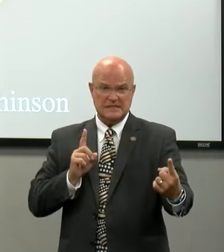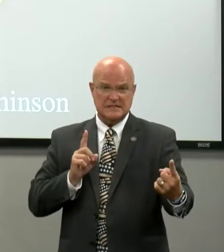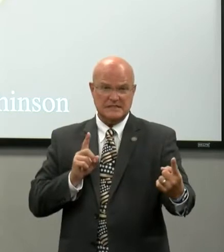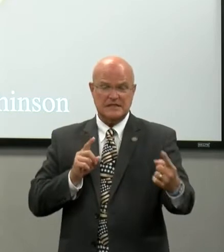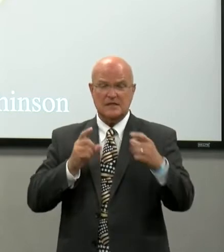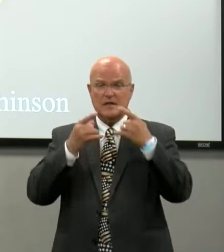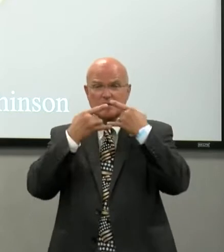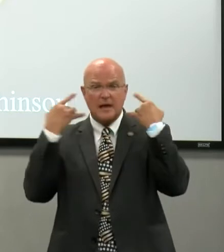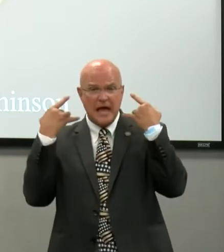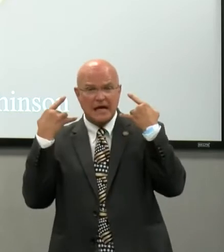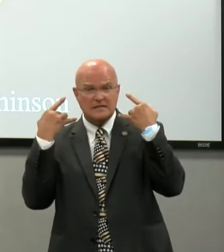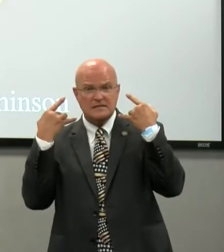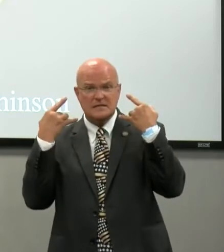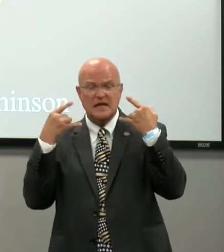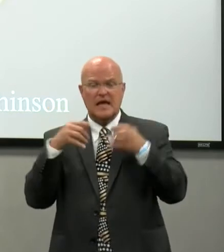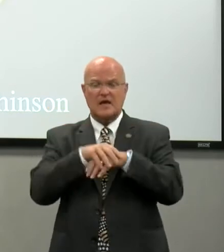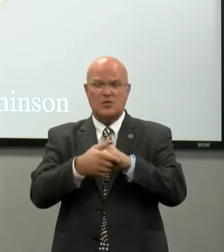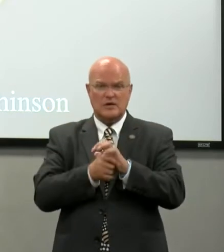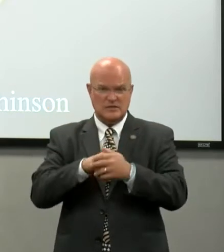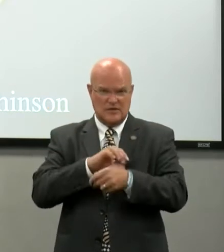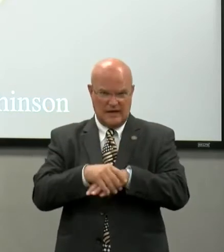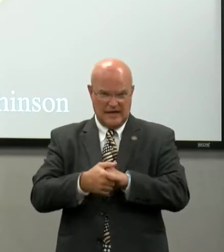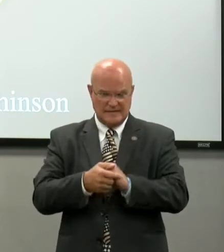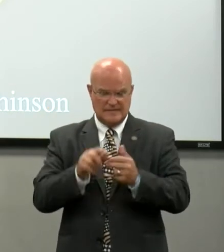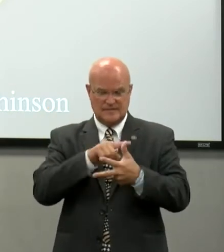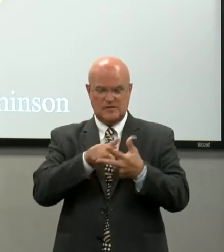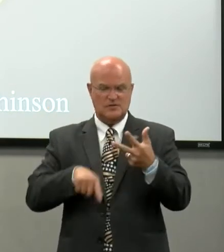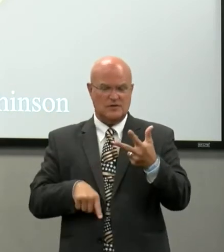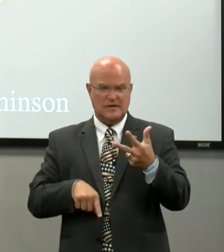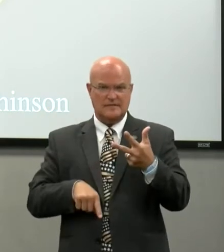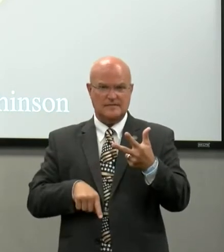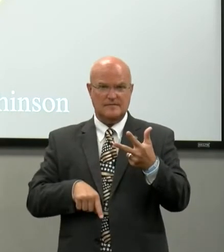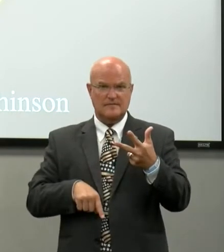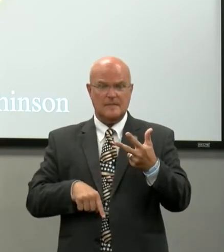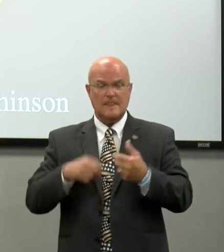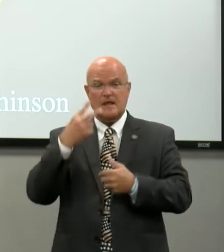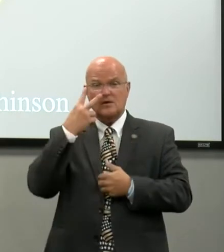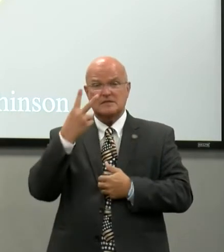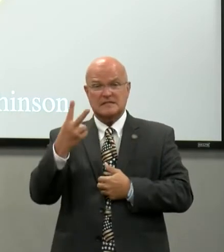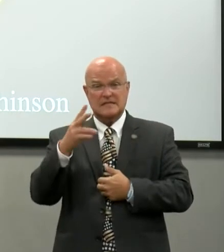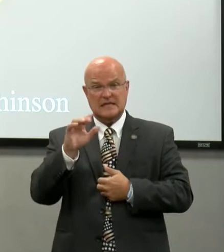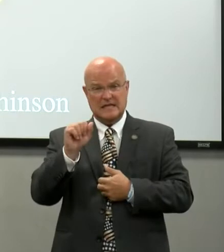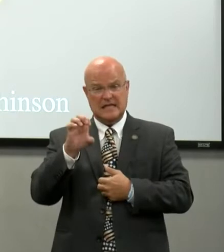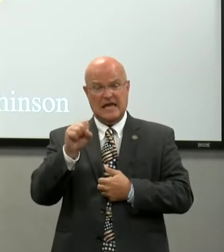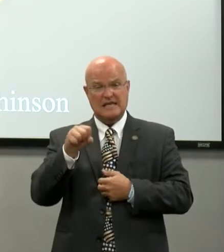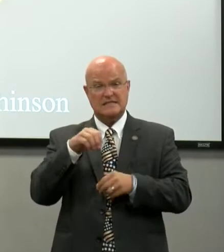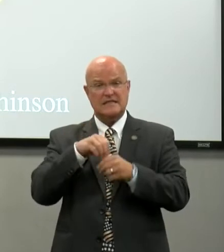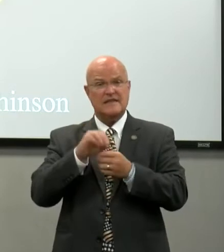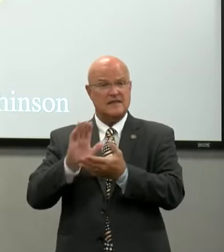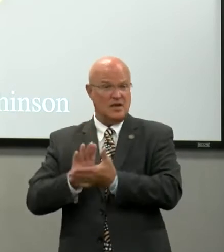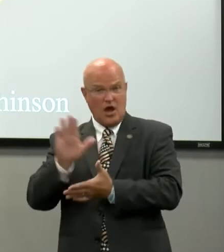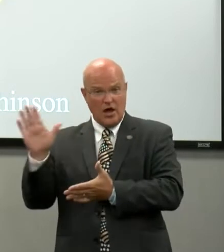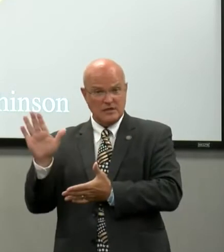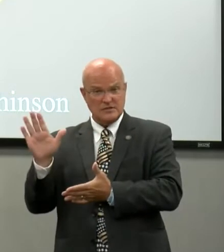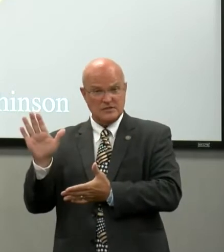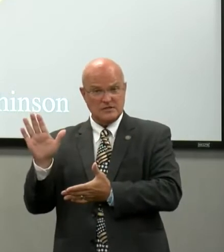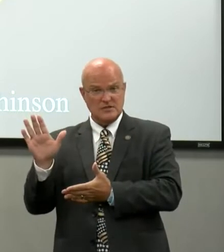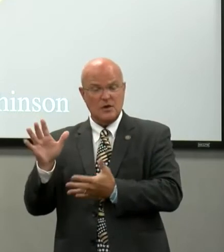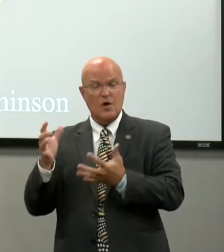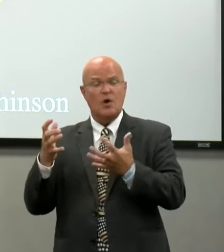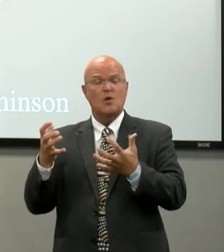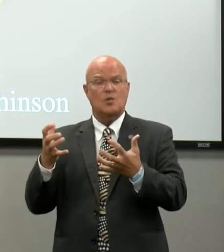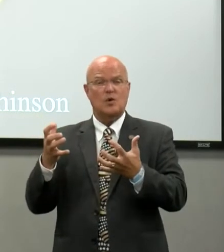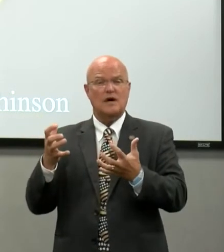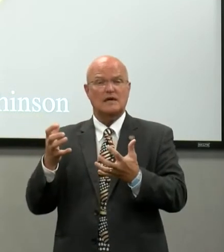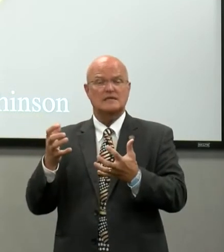the using of the masks, and the sanitation. We are starting to see these cases in the colleges. We want to